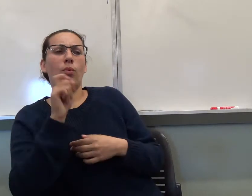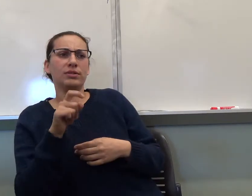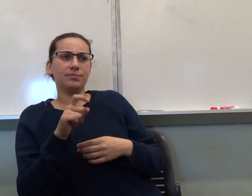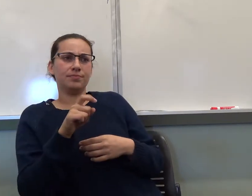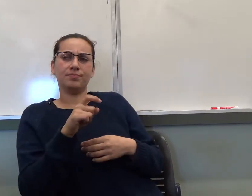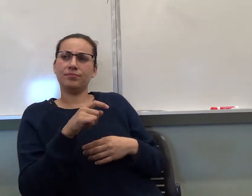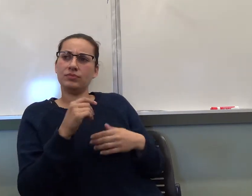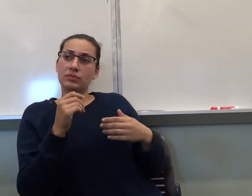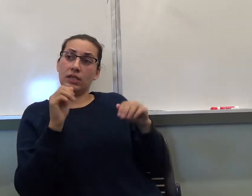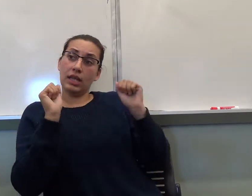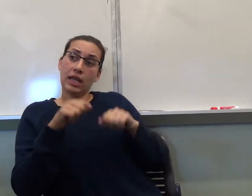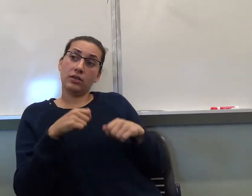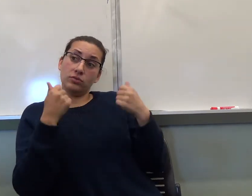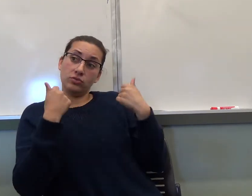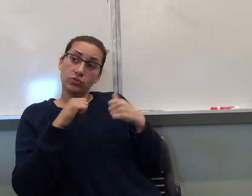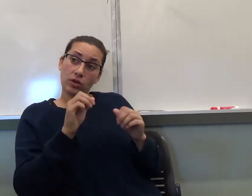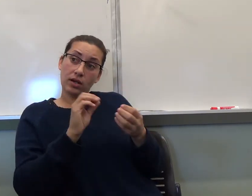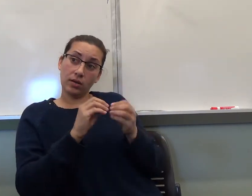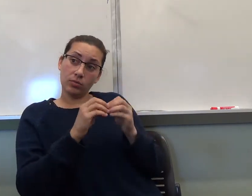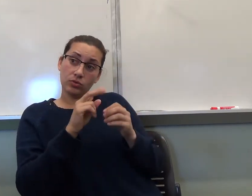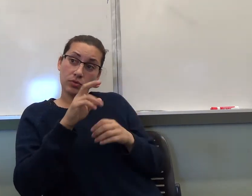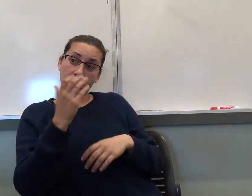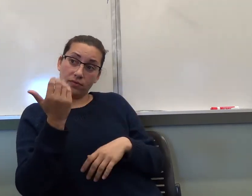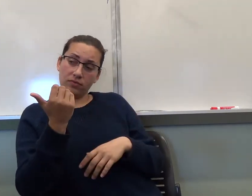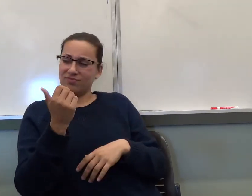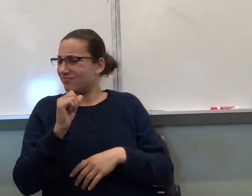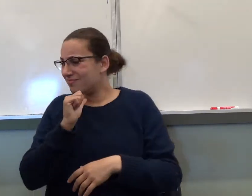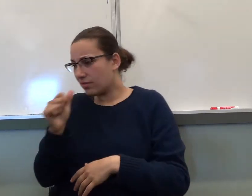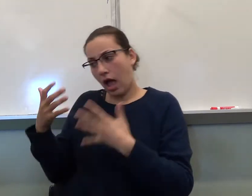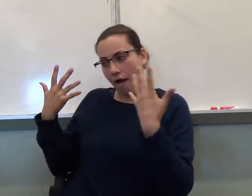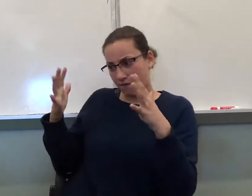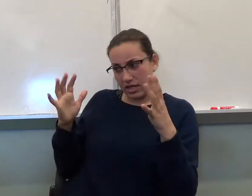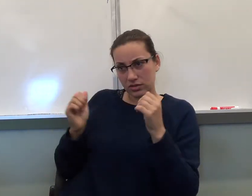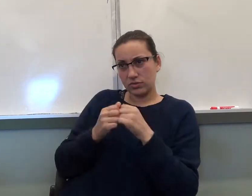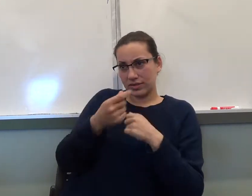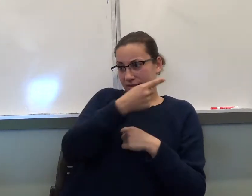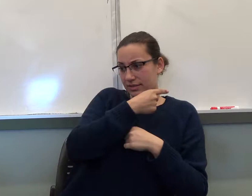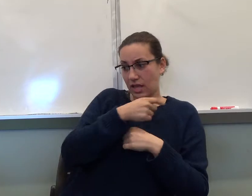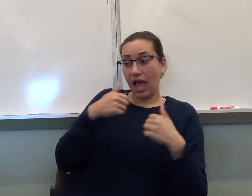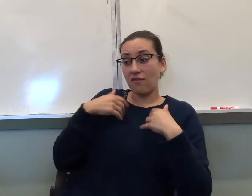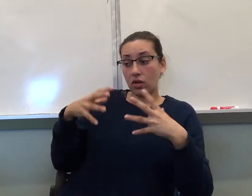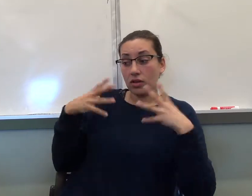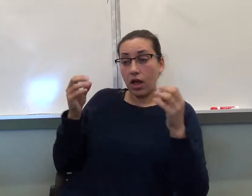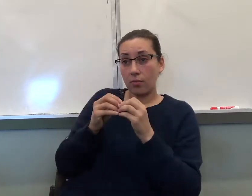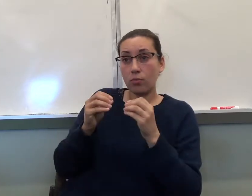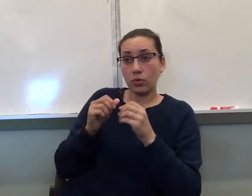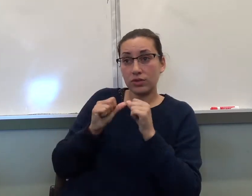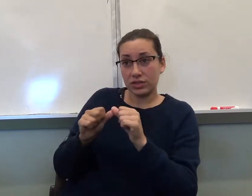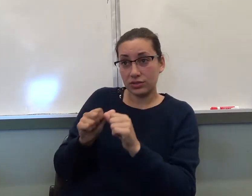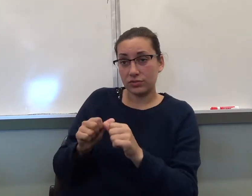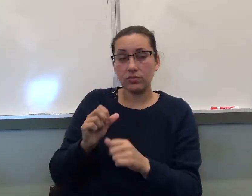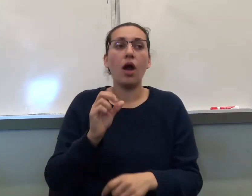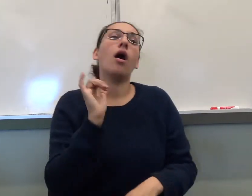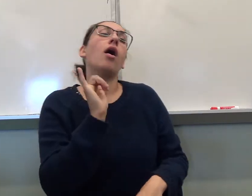15? No. We haven't finished this yet. Oh, okay. We've got a lot more to go here. Oh, okay. Okay. All right, so we've got this